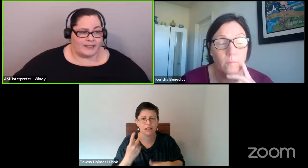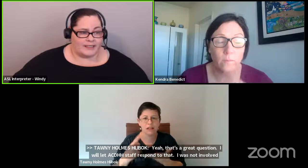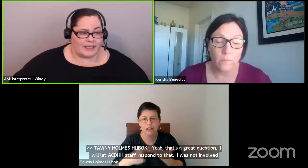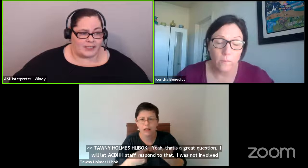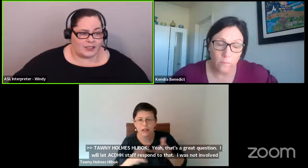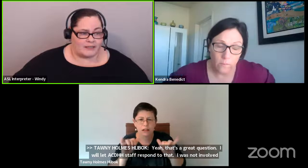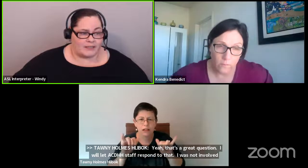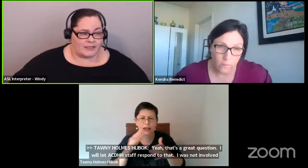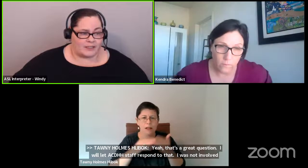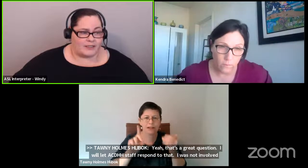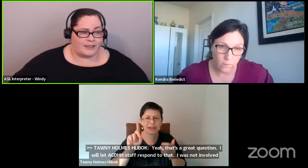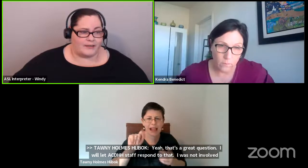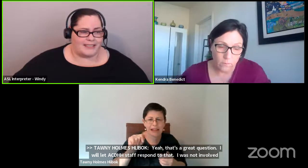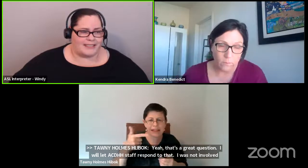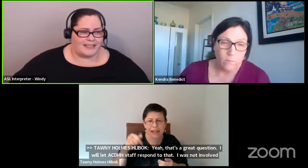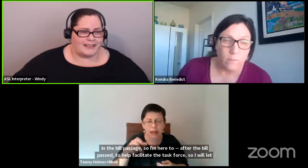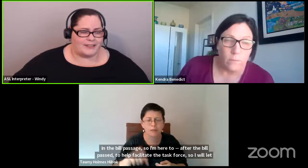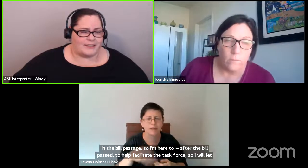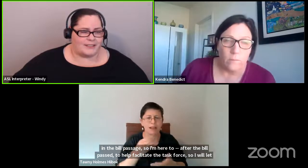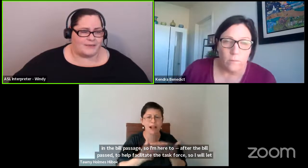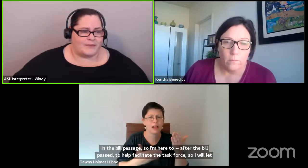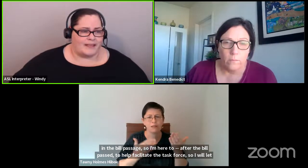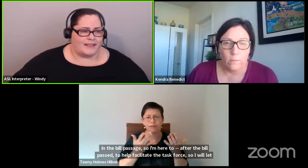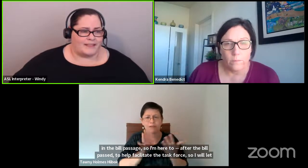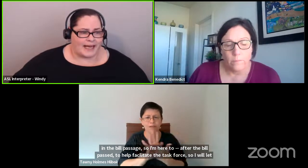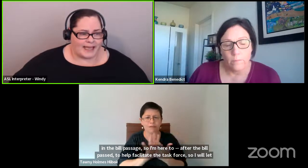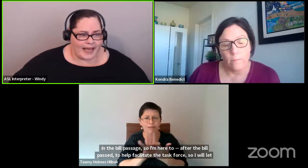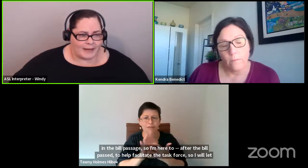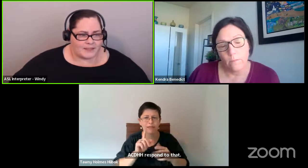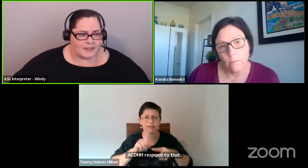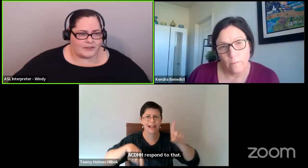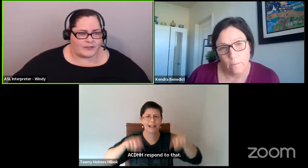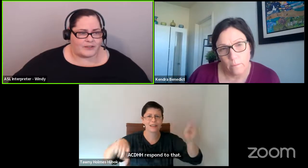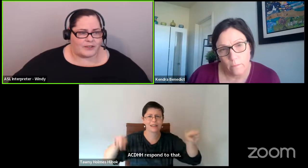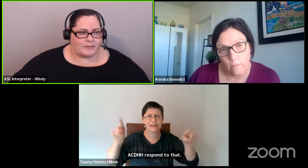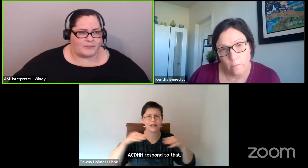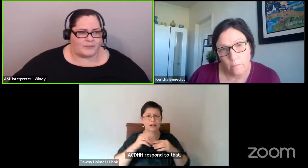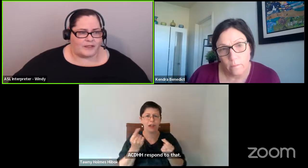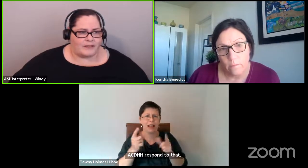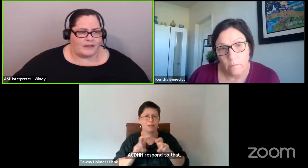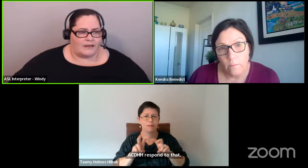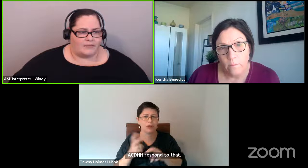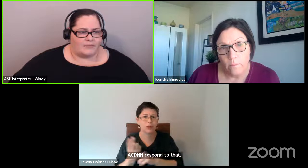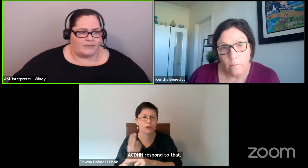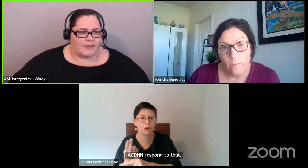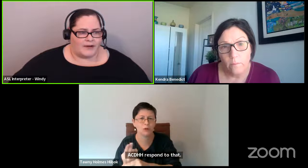our current discussion, I already see that there's some data gaps, there's some